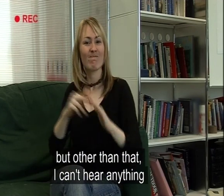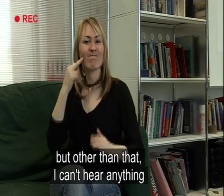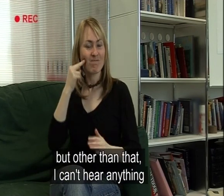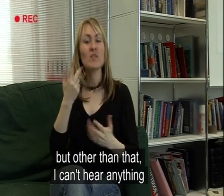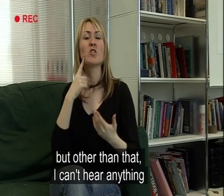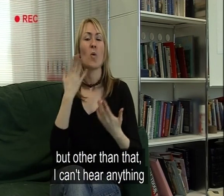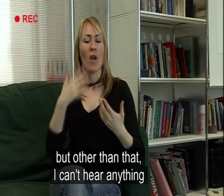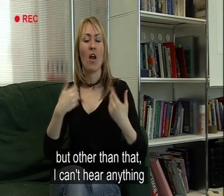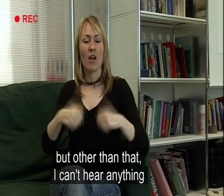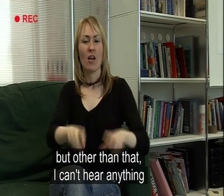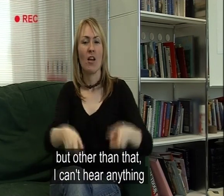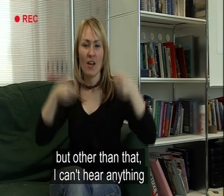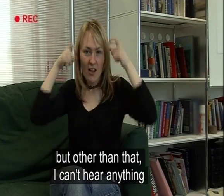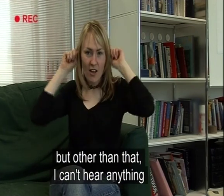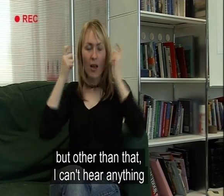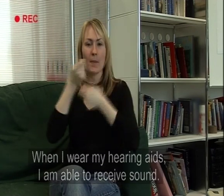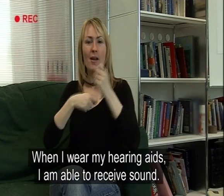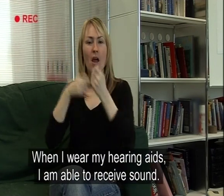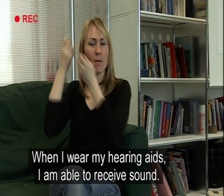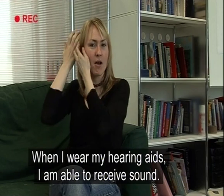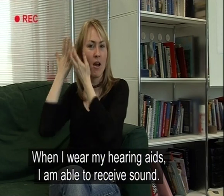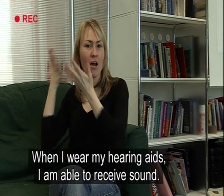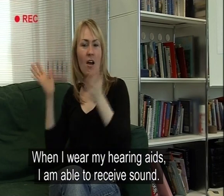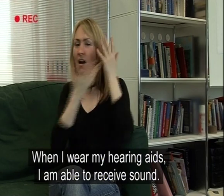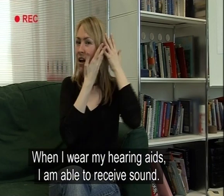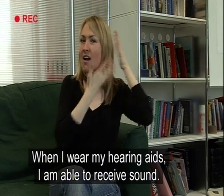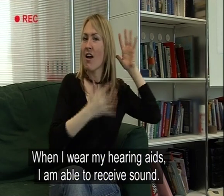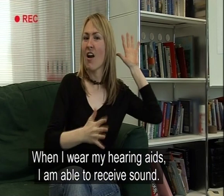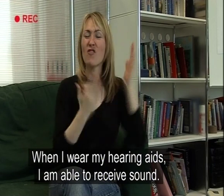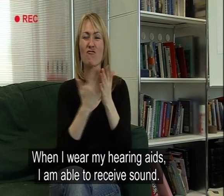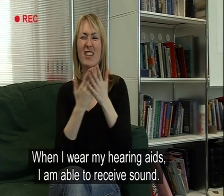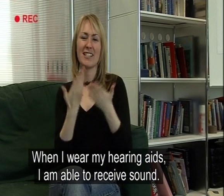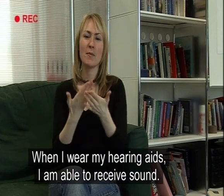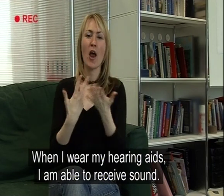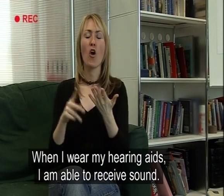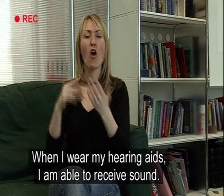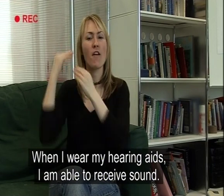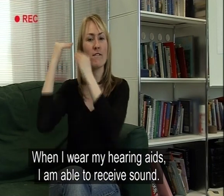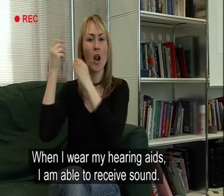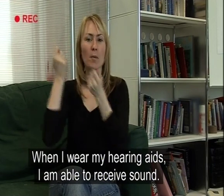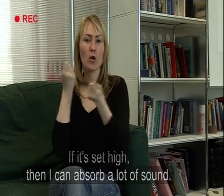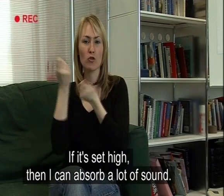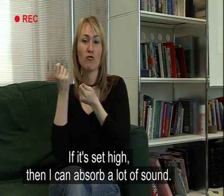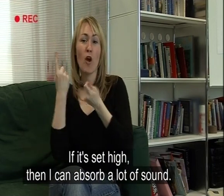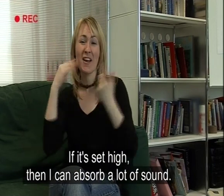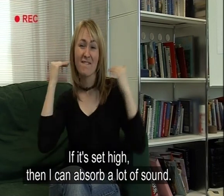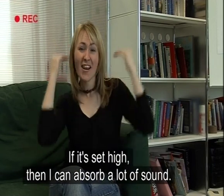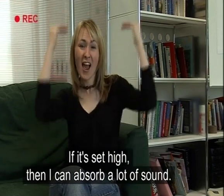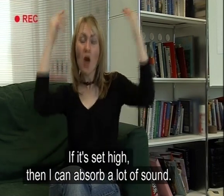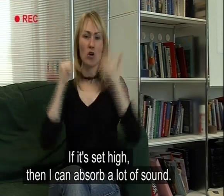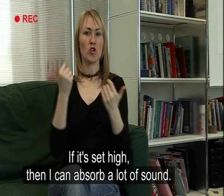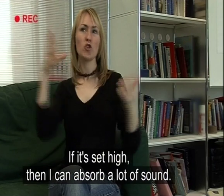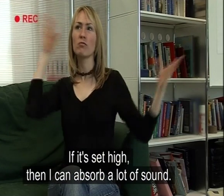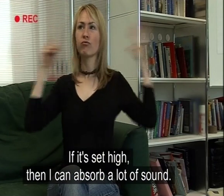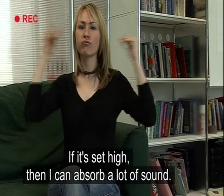slightly, but other than that, I can't hear anything. When I wear my hearing aid, I am able to receive sound. If it's dead